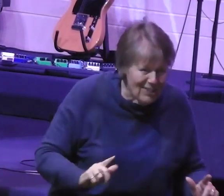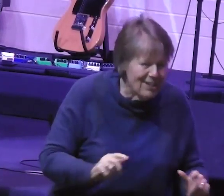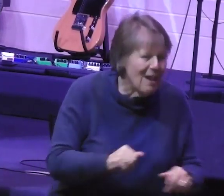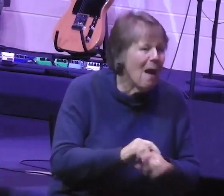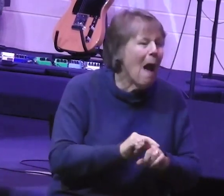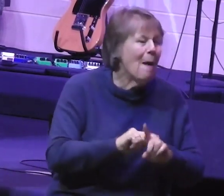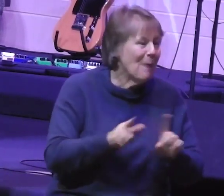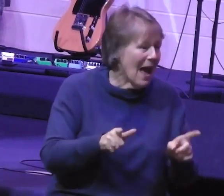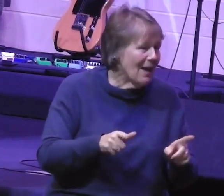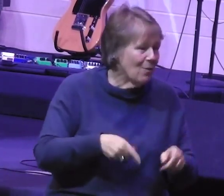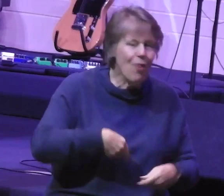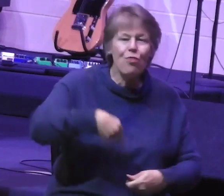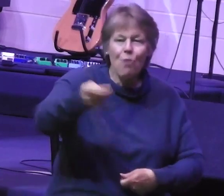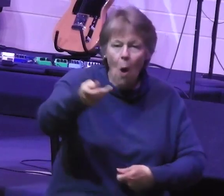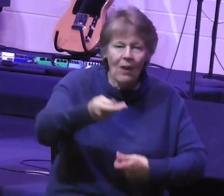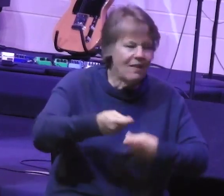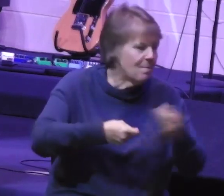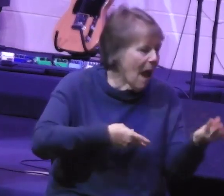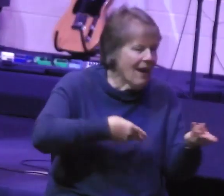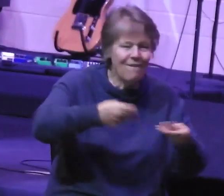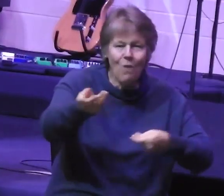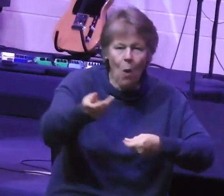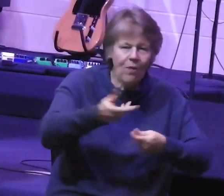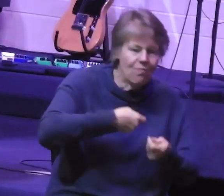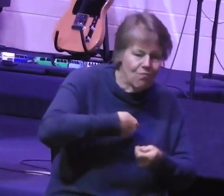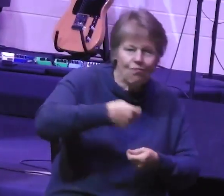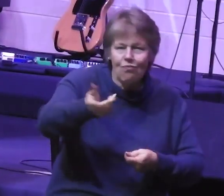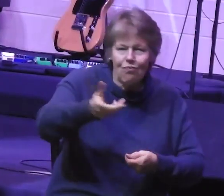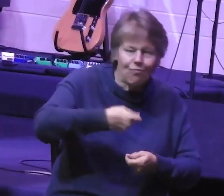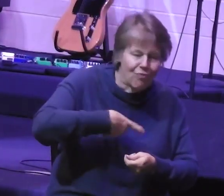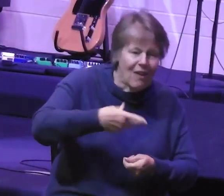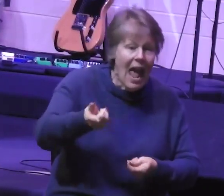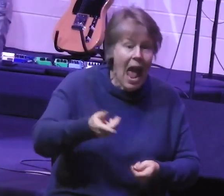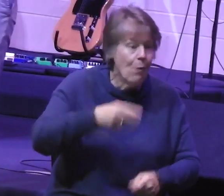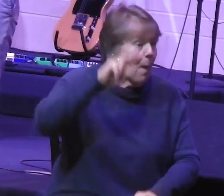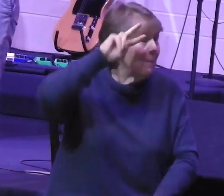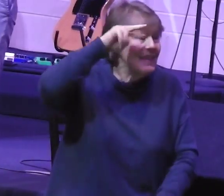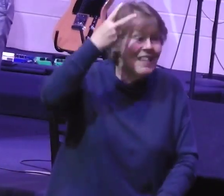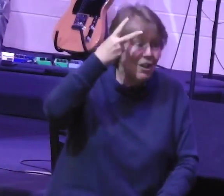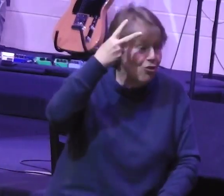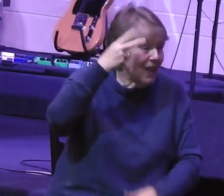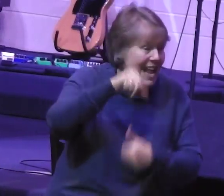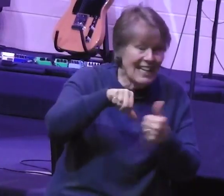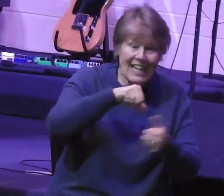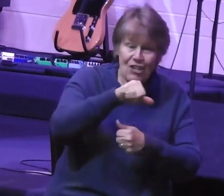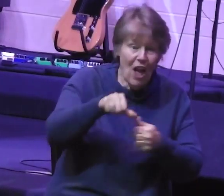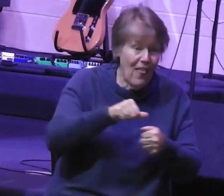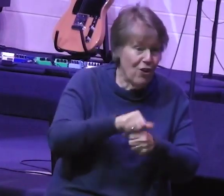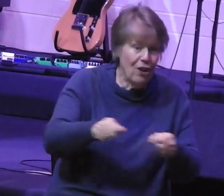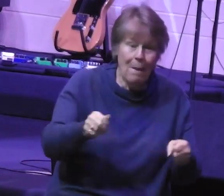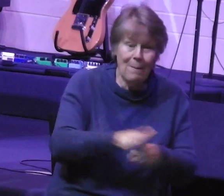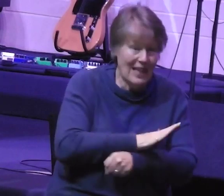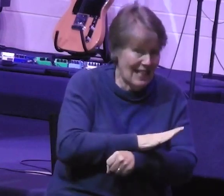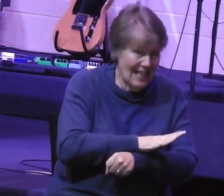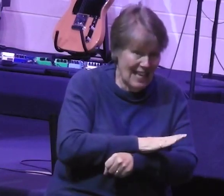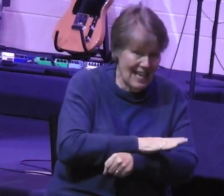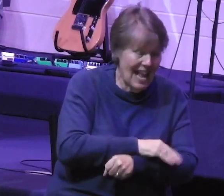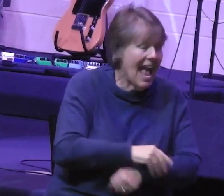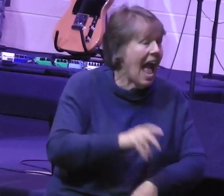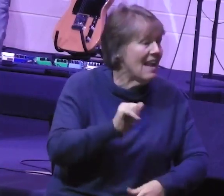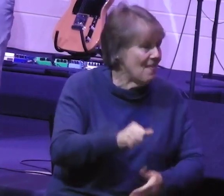we're throwing the Frisbee and misunderstanding one another, in that moment, we